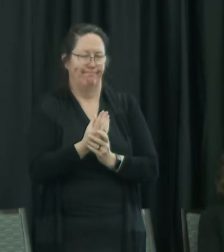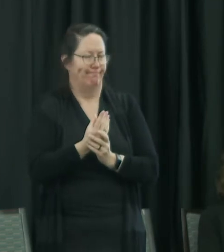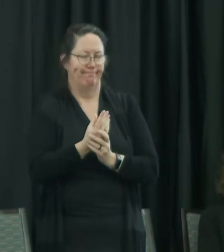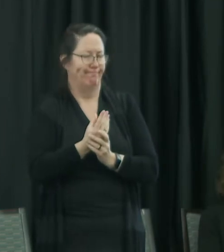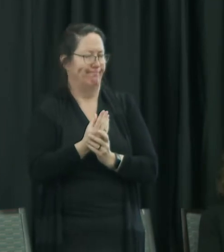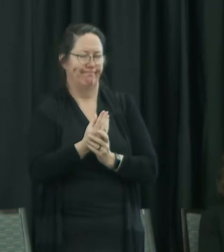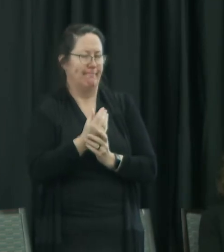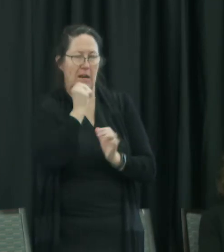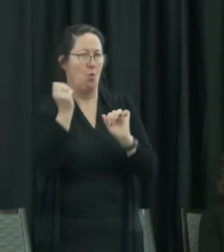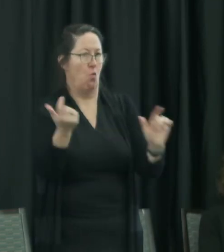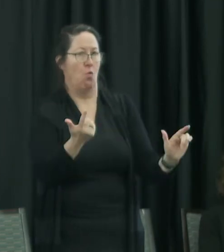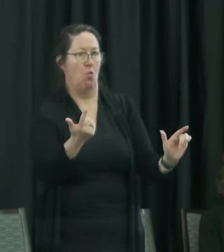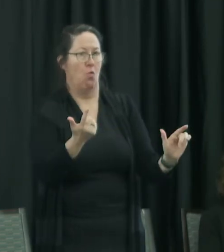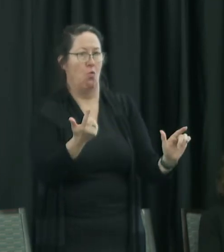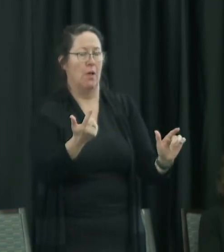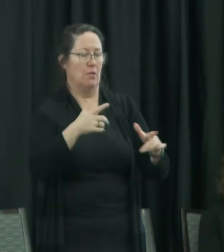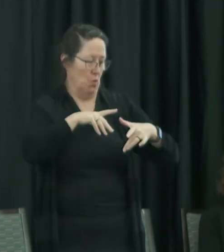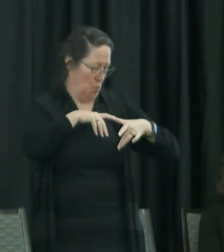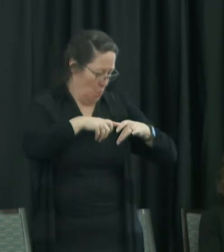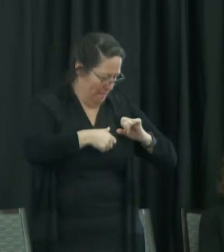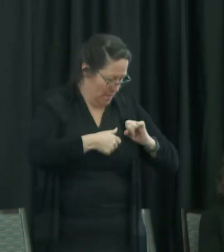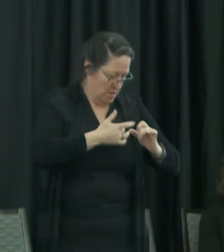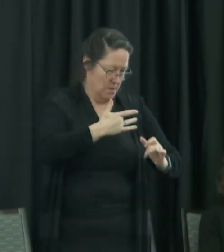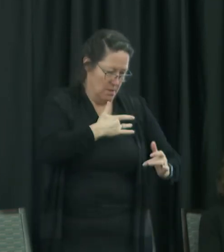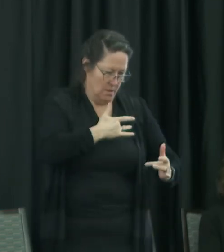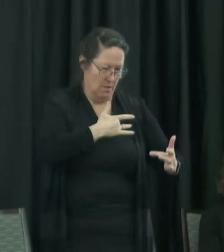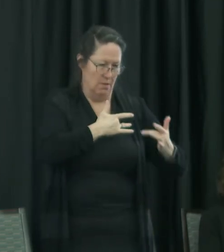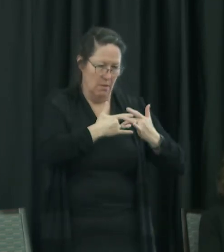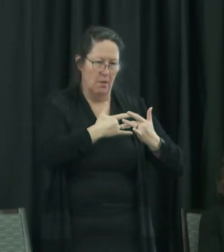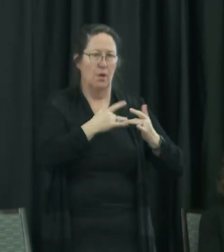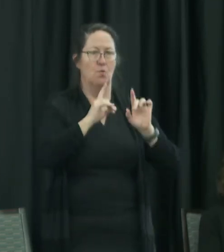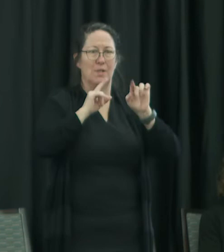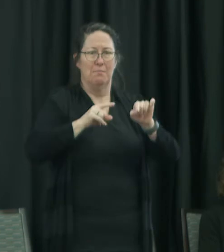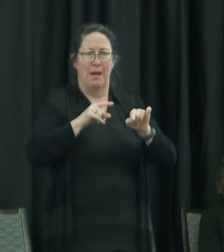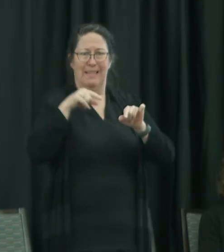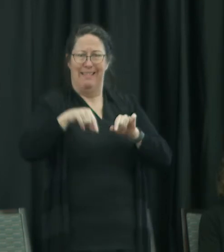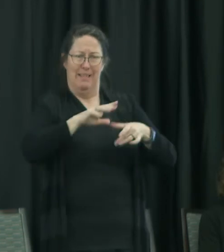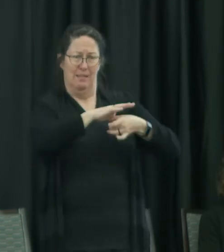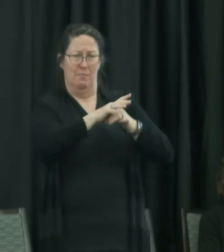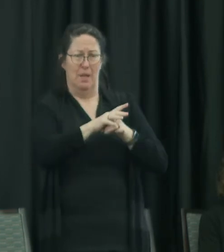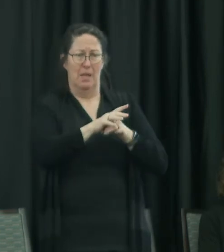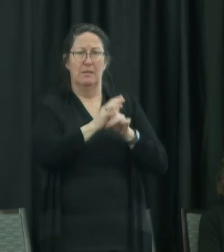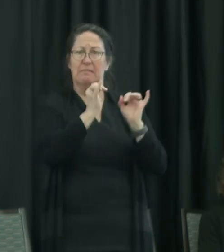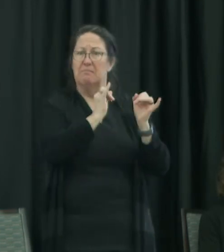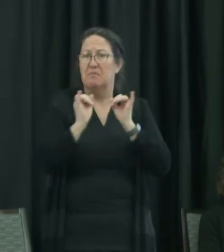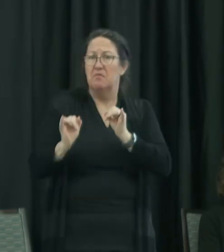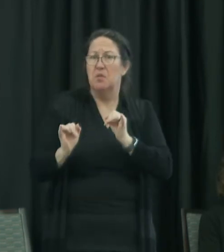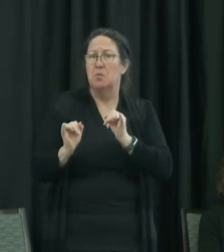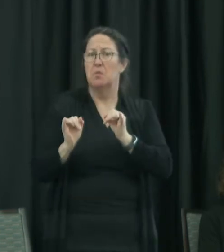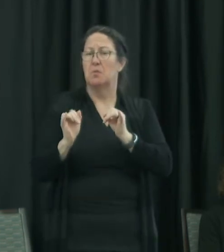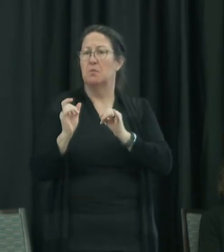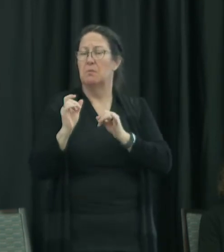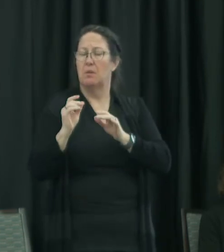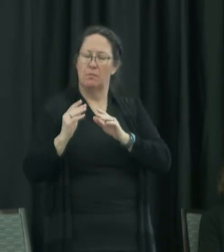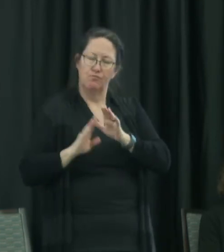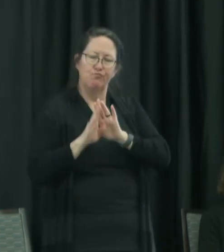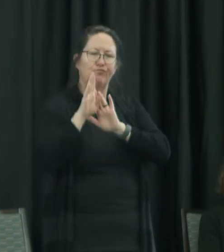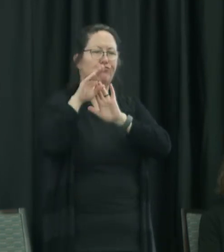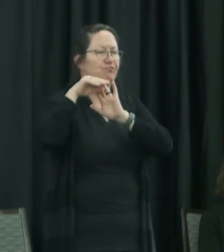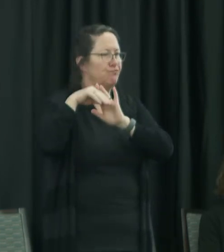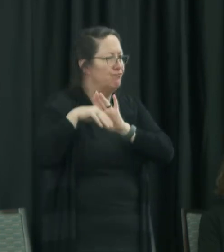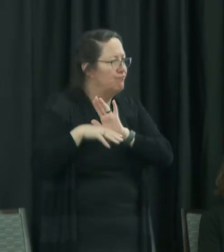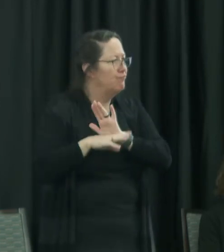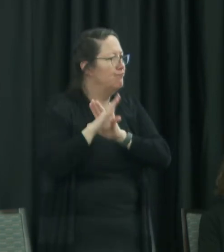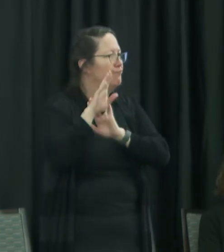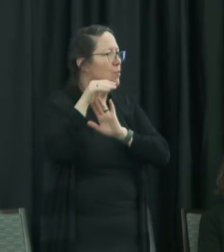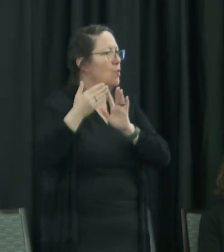trauma. Much like grief, how each of us responded and reacted to this pandemic is individual, ebbing and flowing over and